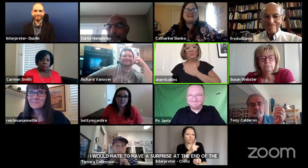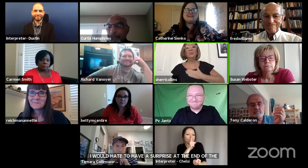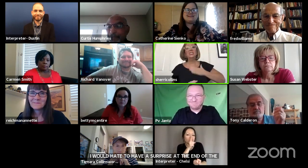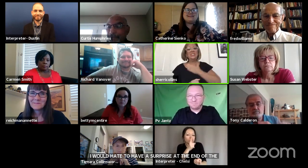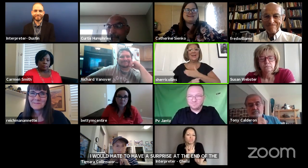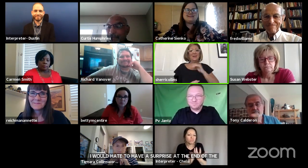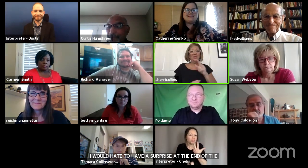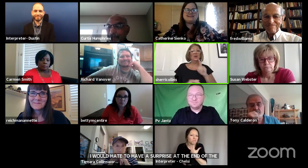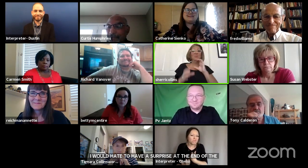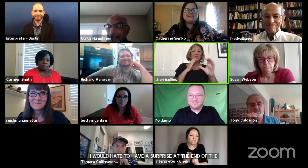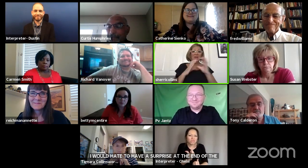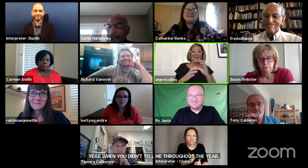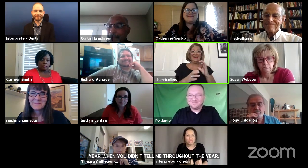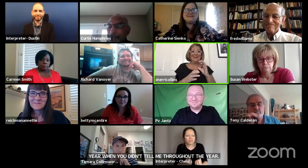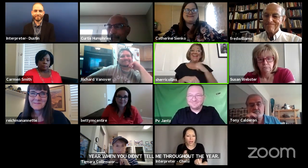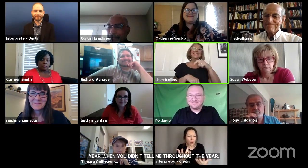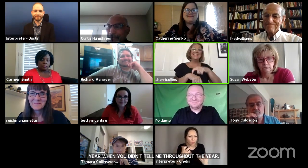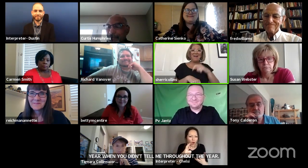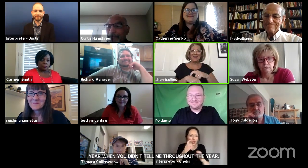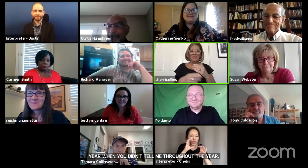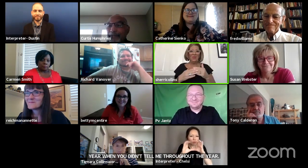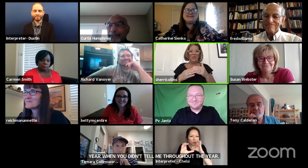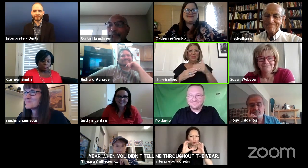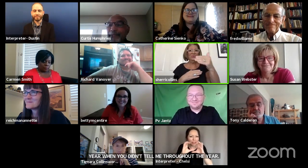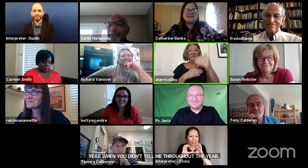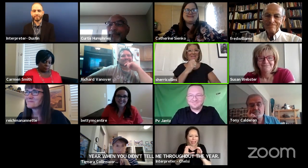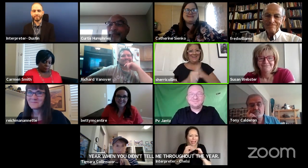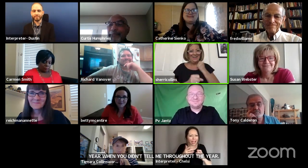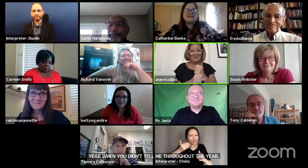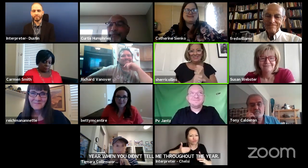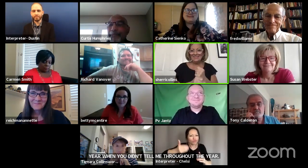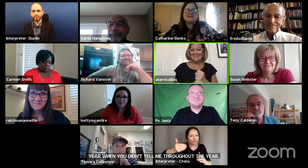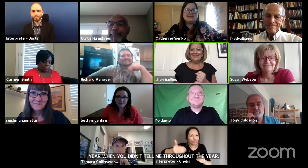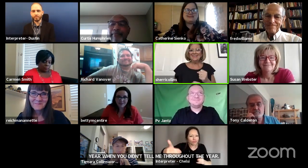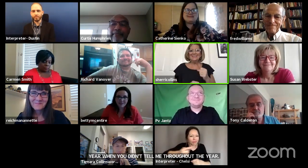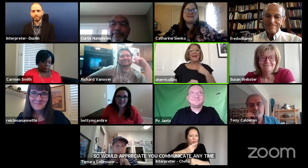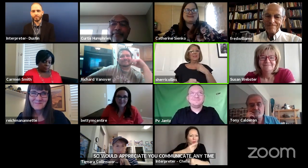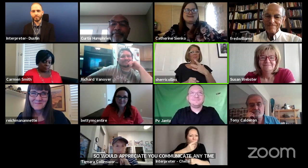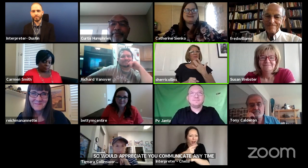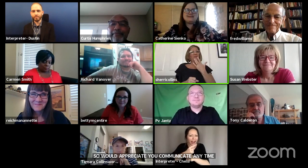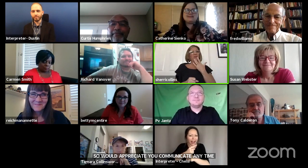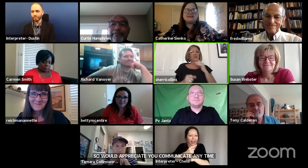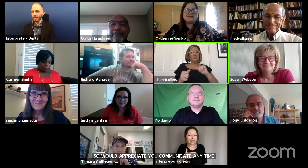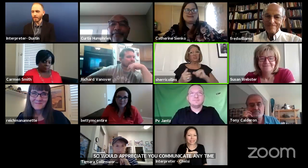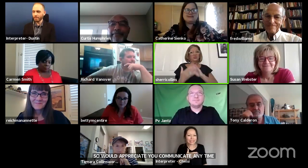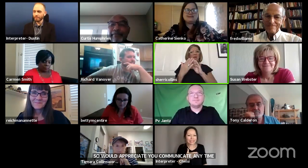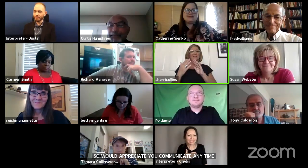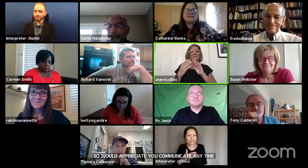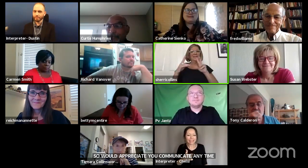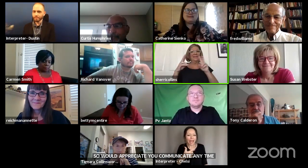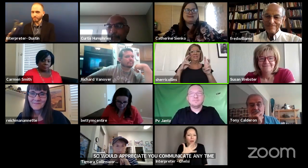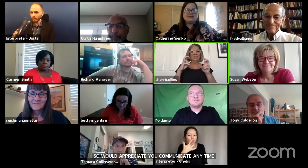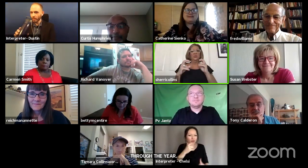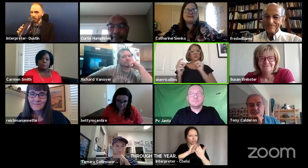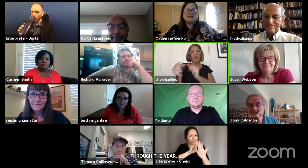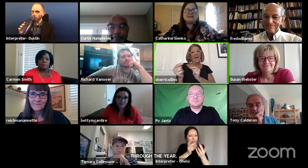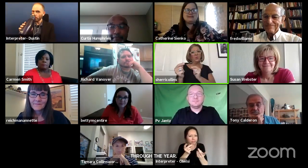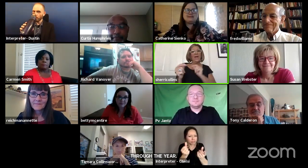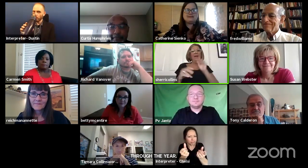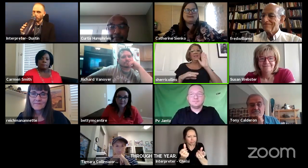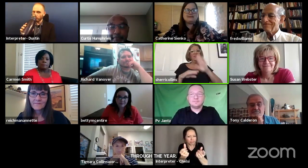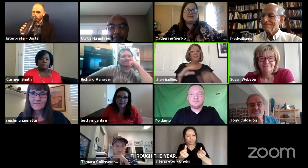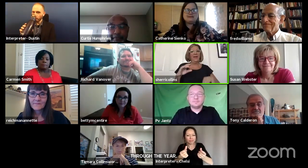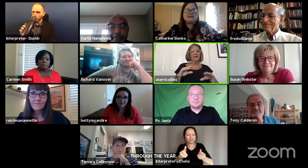would appreciate you communicate anytime through the year, because I prefer to address the issue